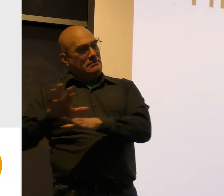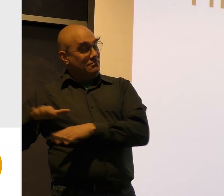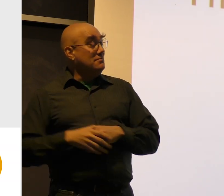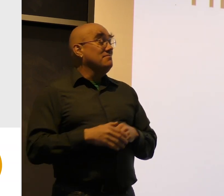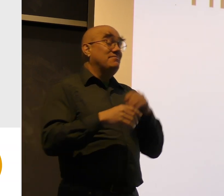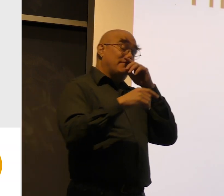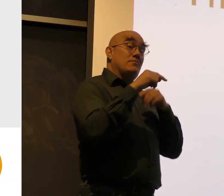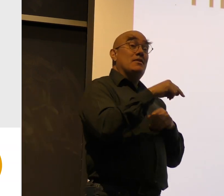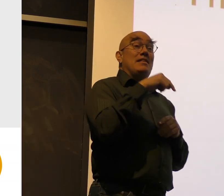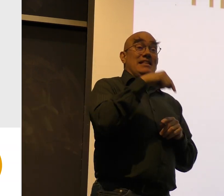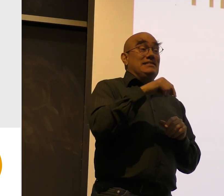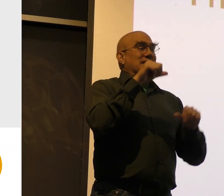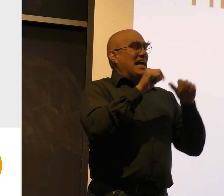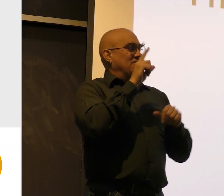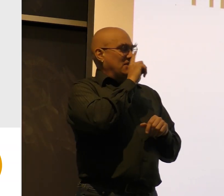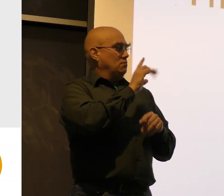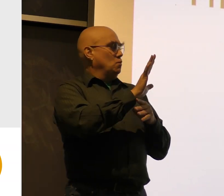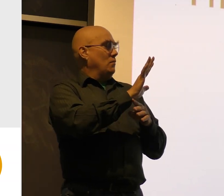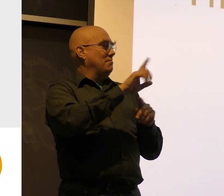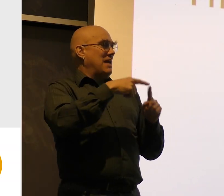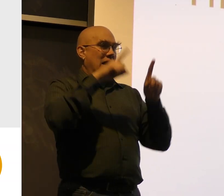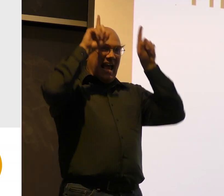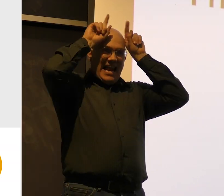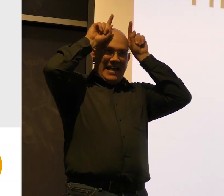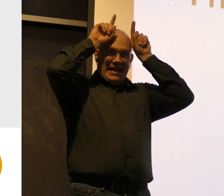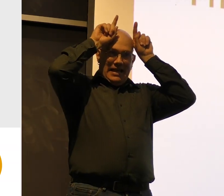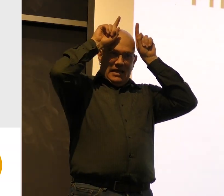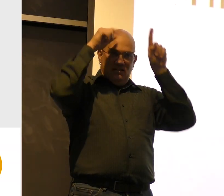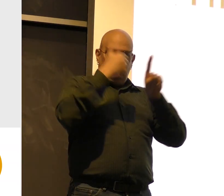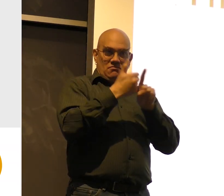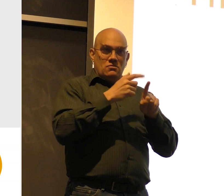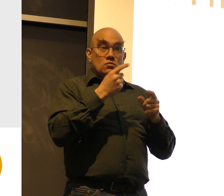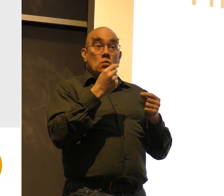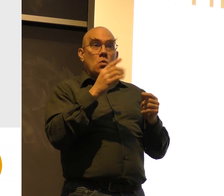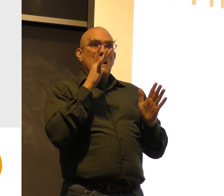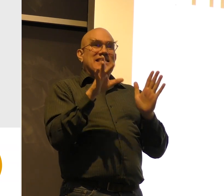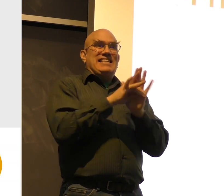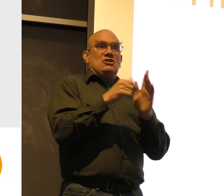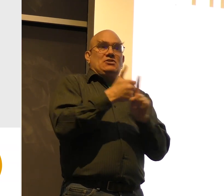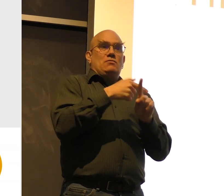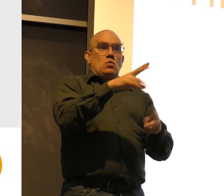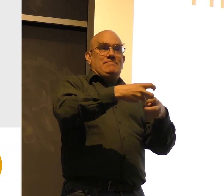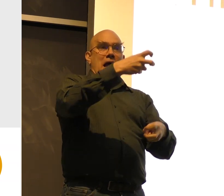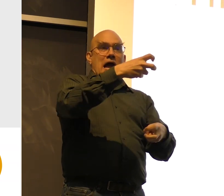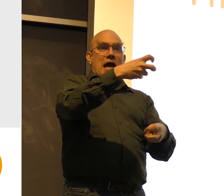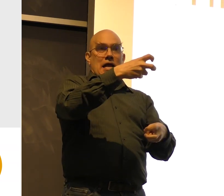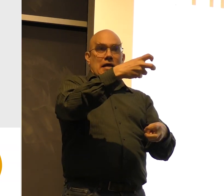it was a different kind of movie, not what you're thinking. But so this science fiction movie came out. It was about aliens. And the aliens would attach